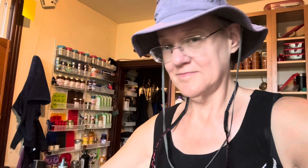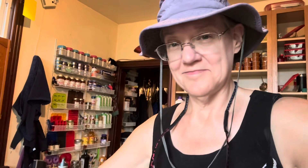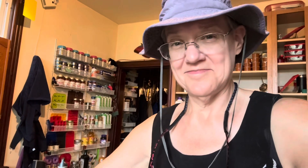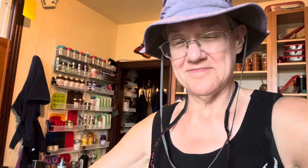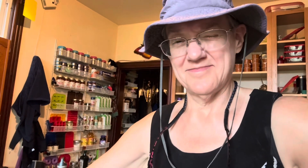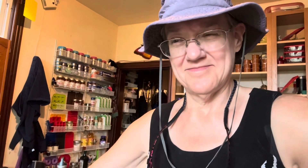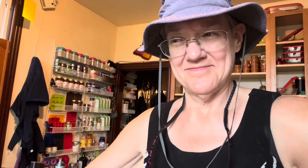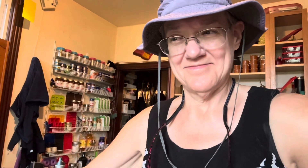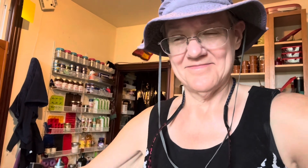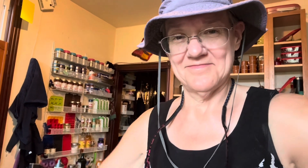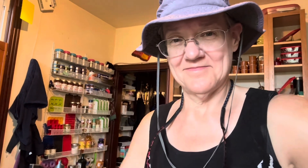blackberries.